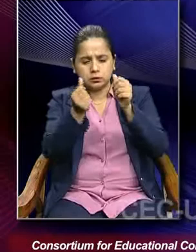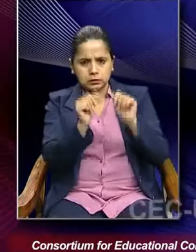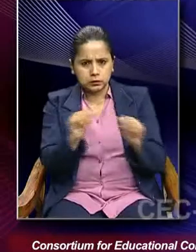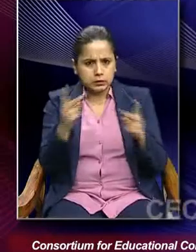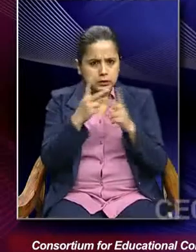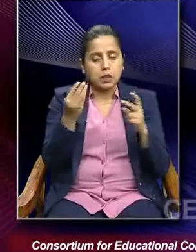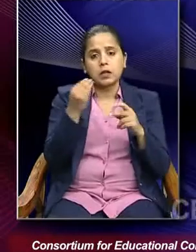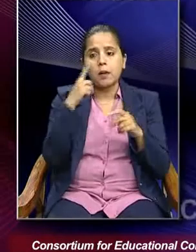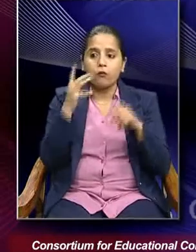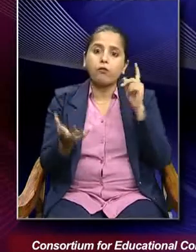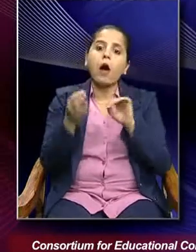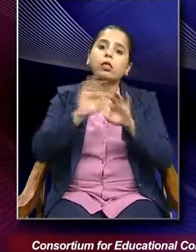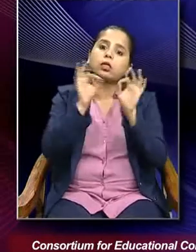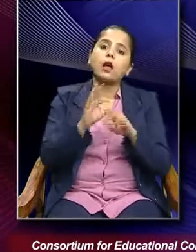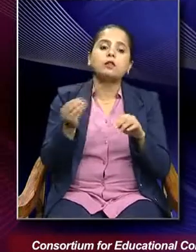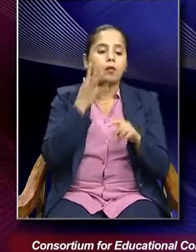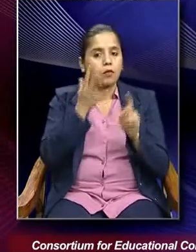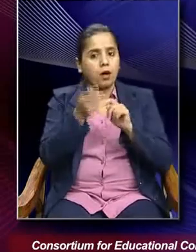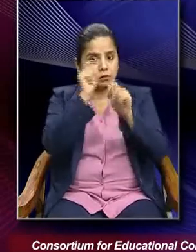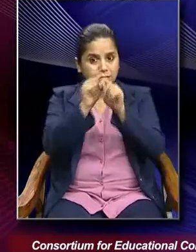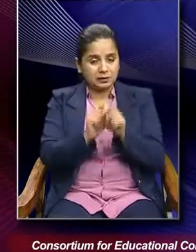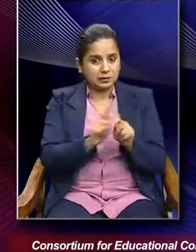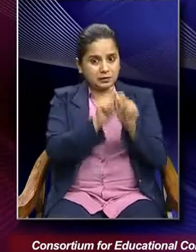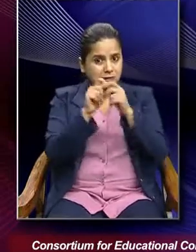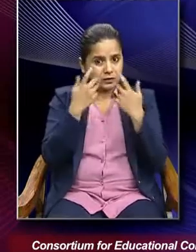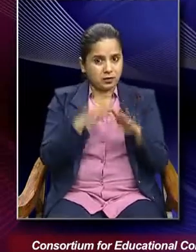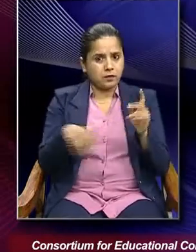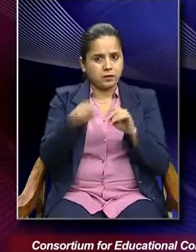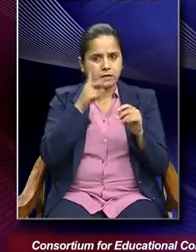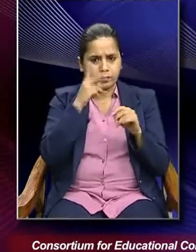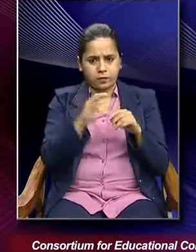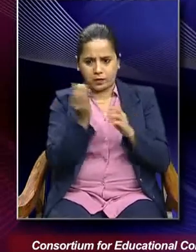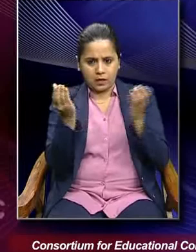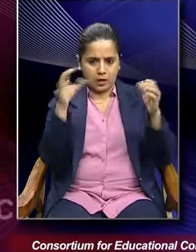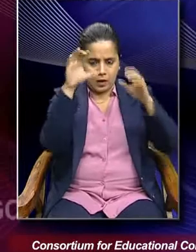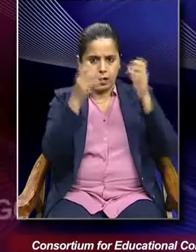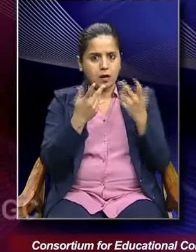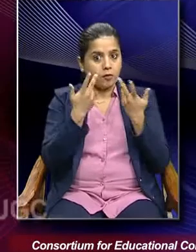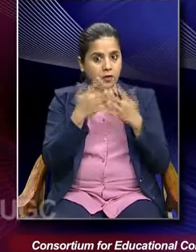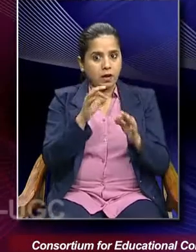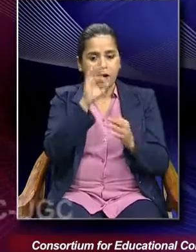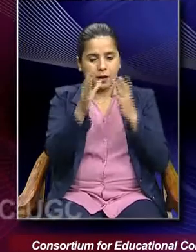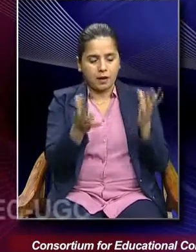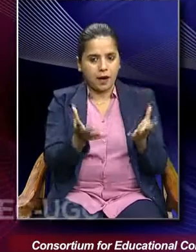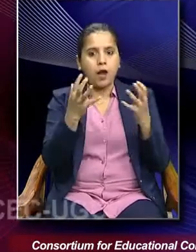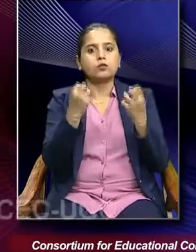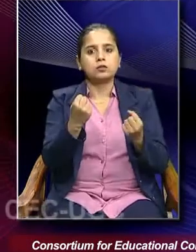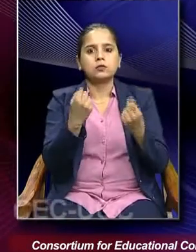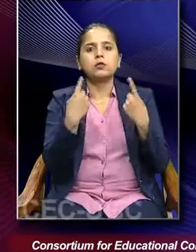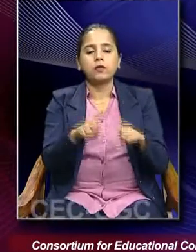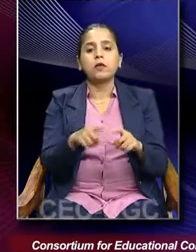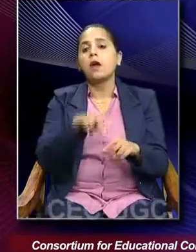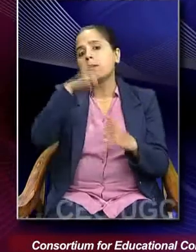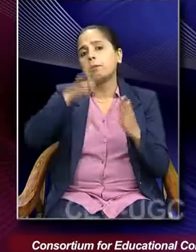cast after being constructed, erected and fired. Paintings were